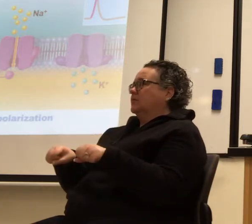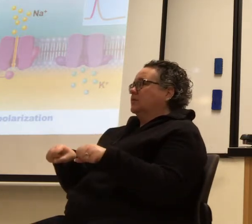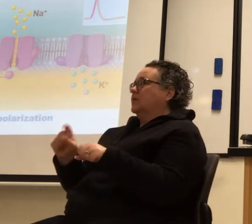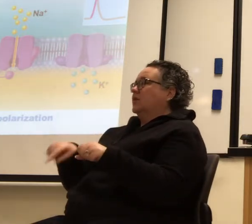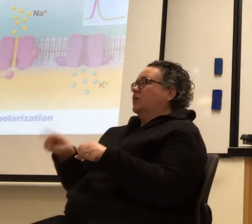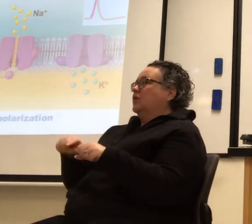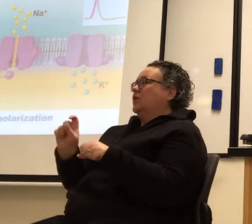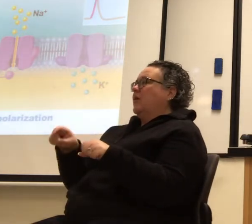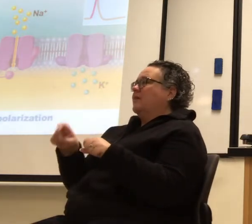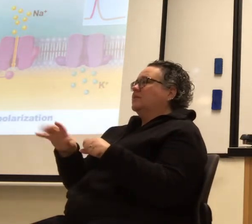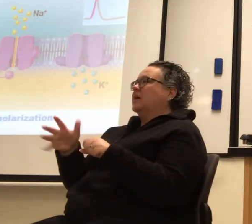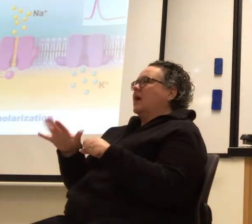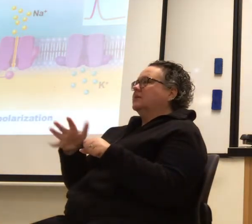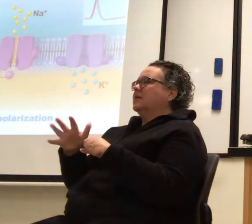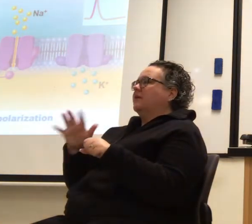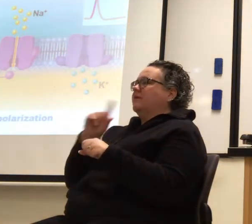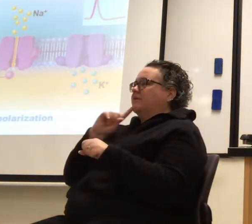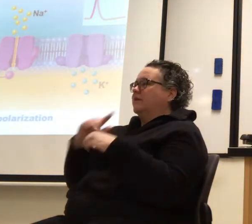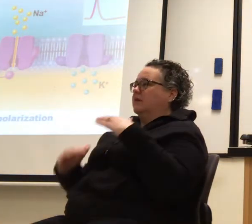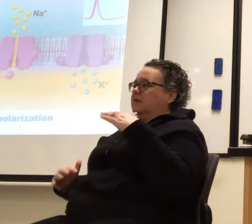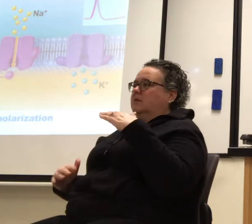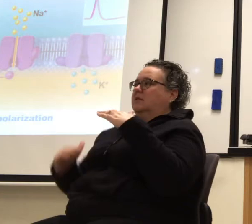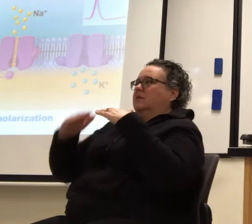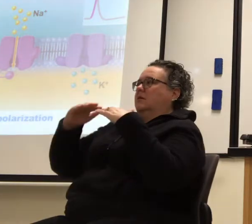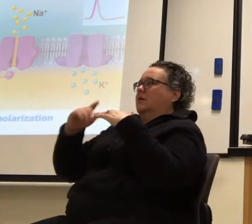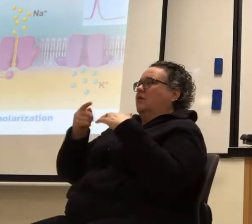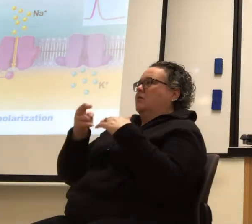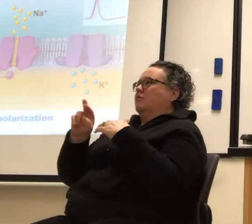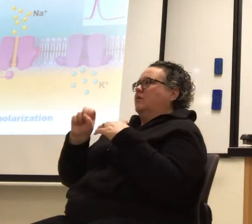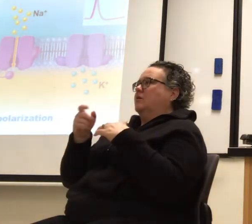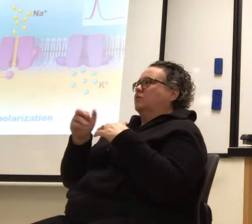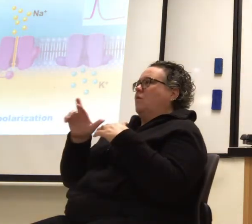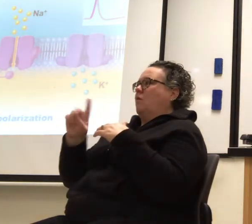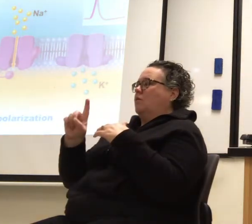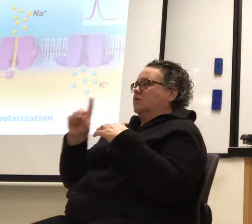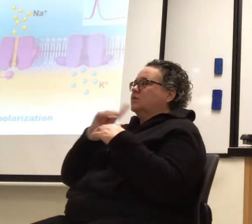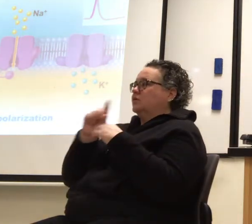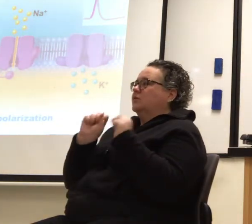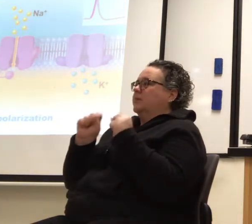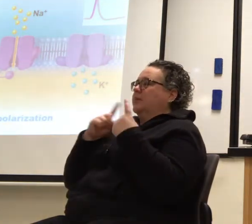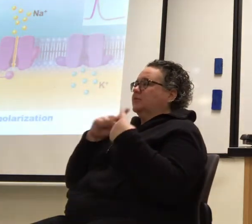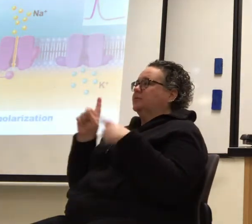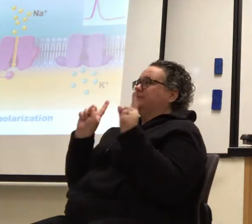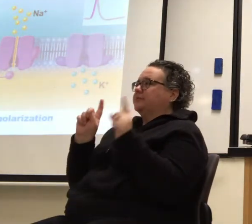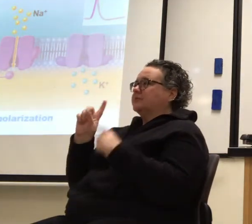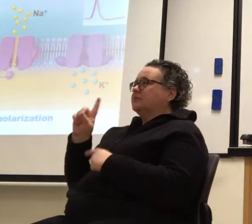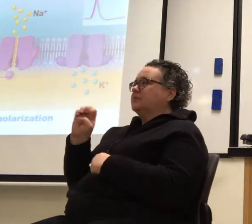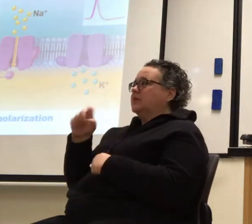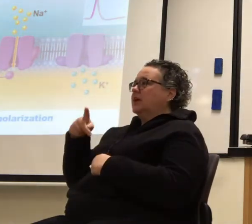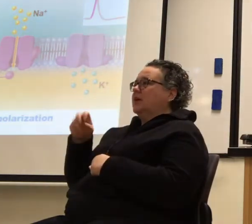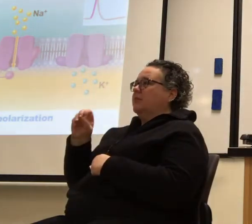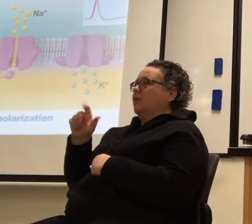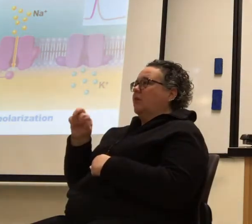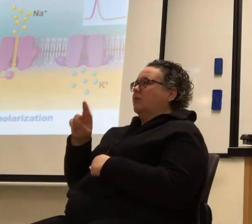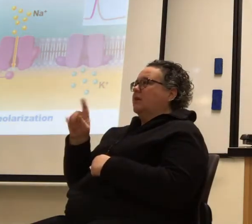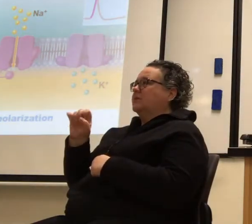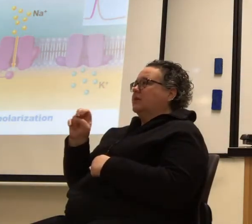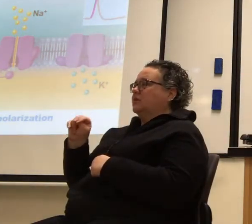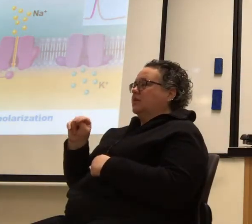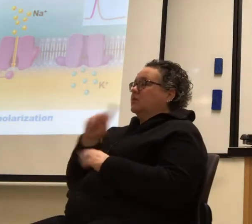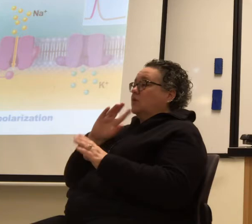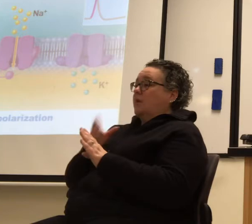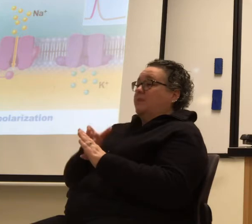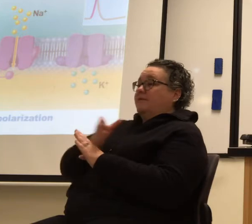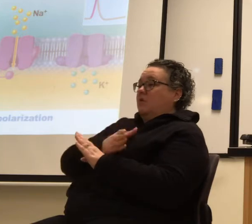to kind of reach threshold to get to depolarization. So prior to depolarization, kind of like